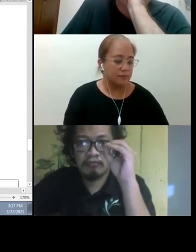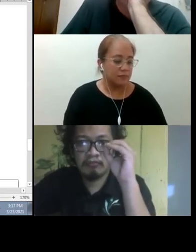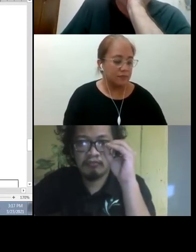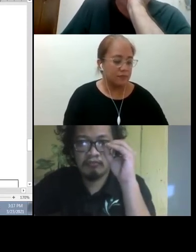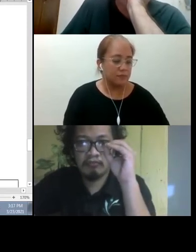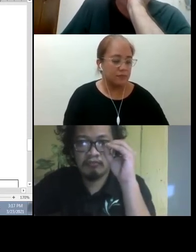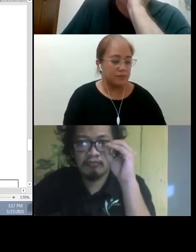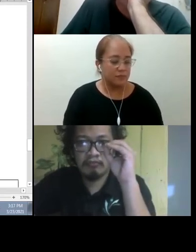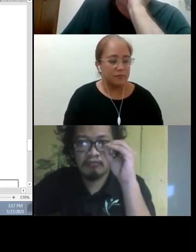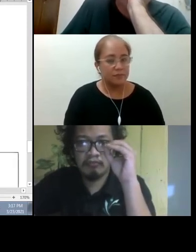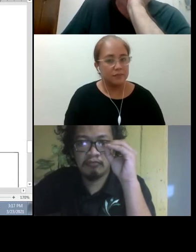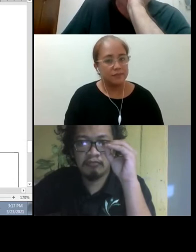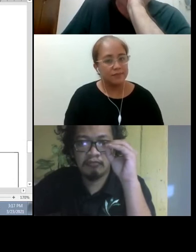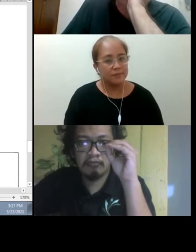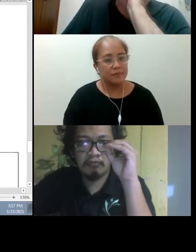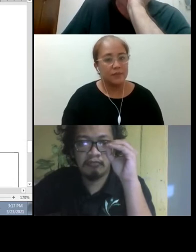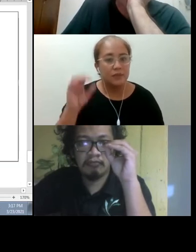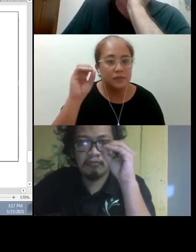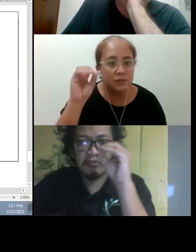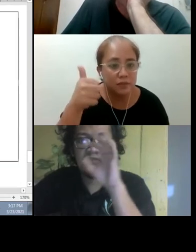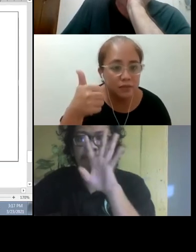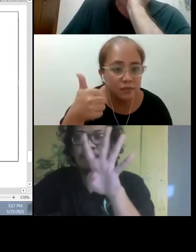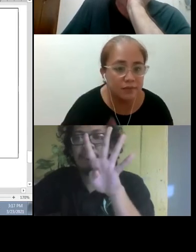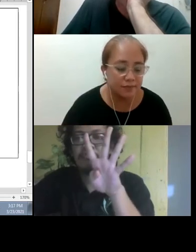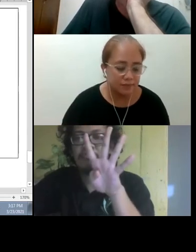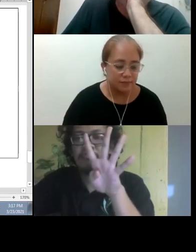0. 0. Okay.